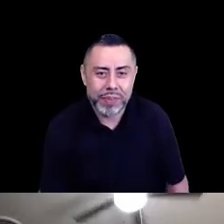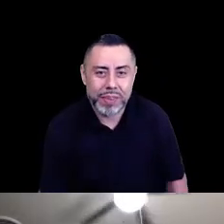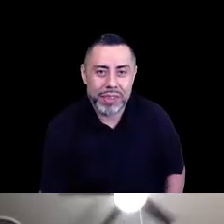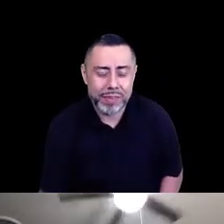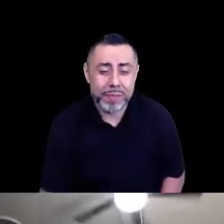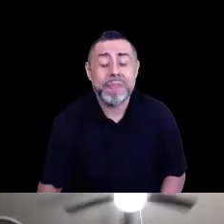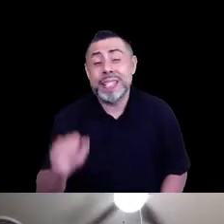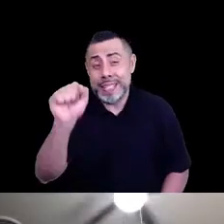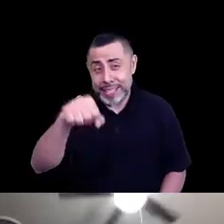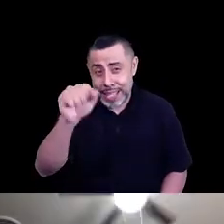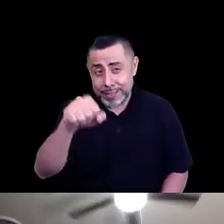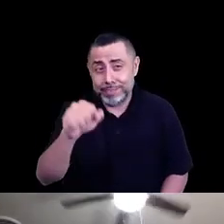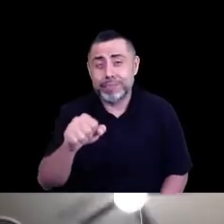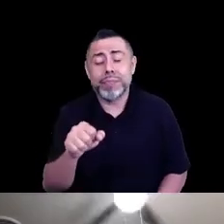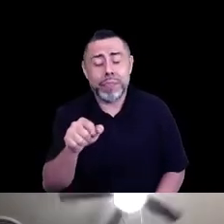Yeah, and as you,